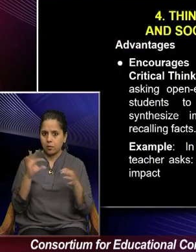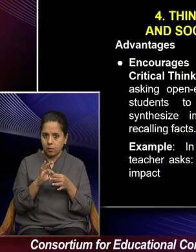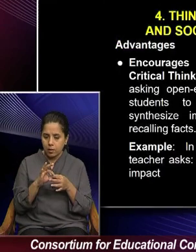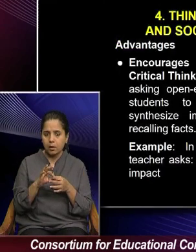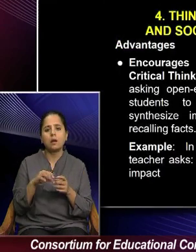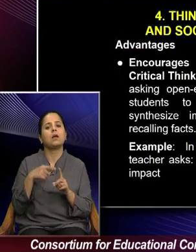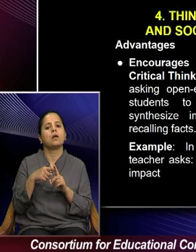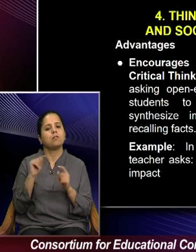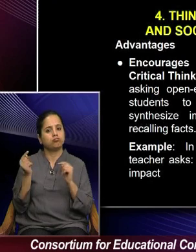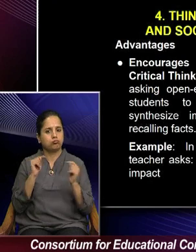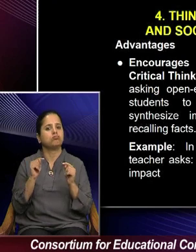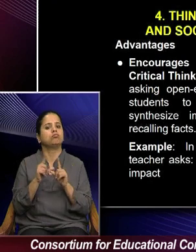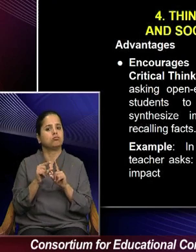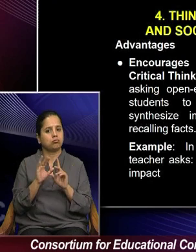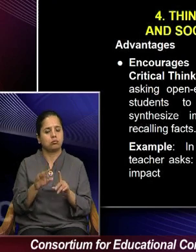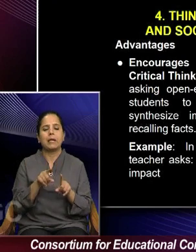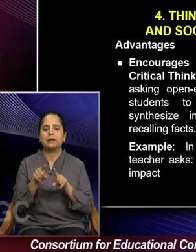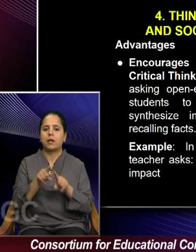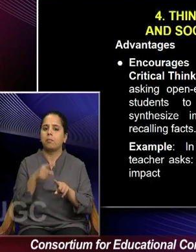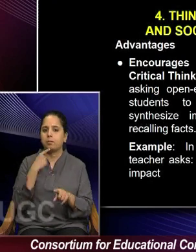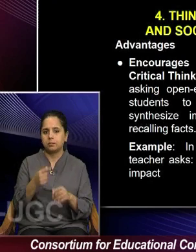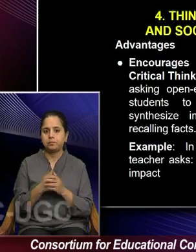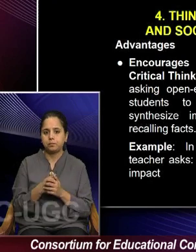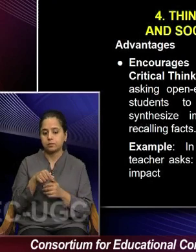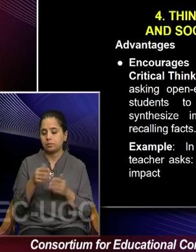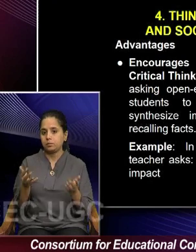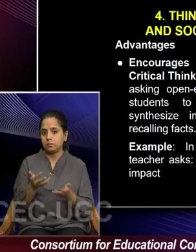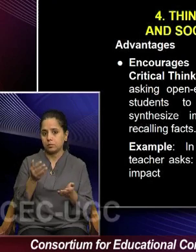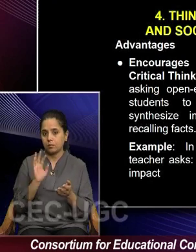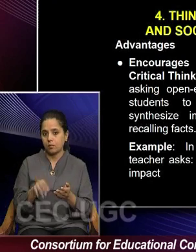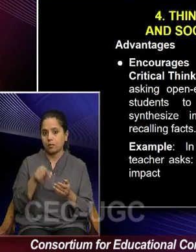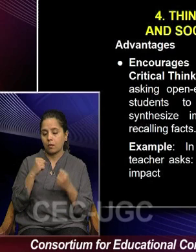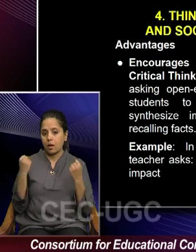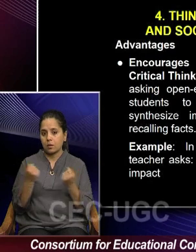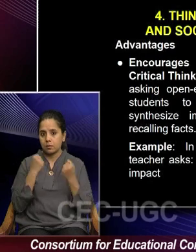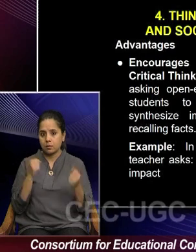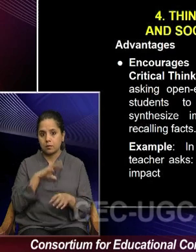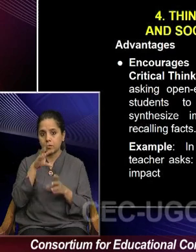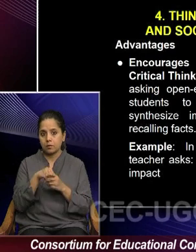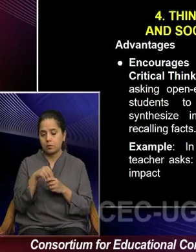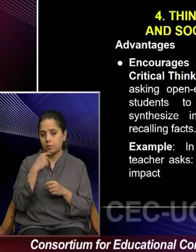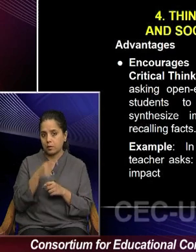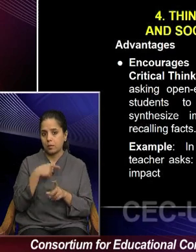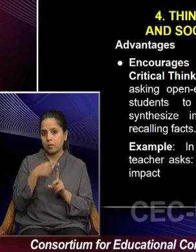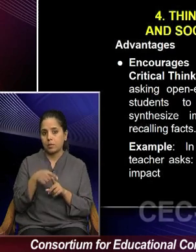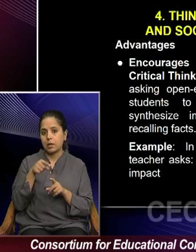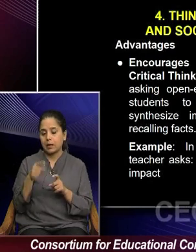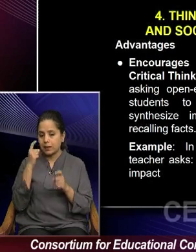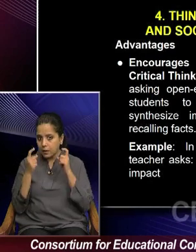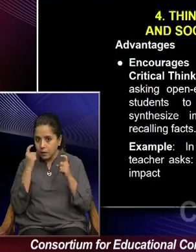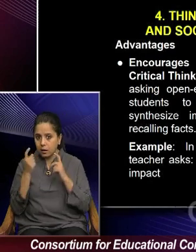and debate. For example, it encourages the active participation and the critical